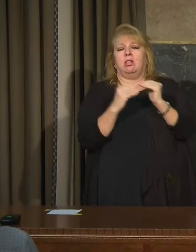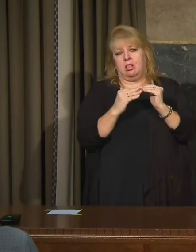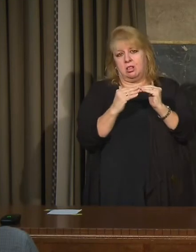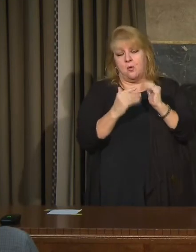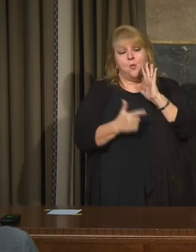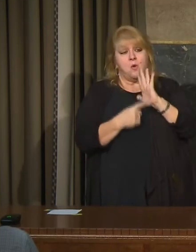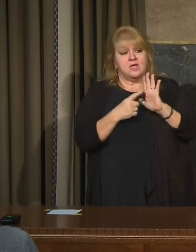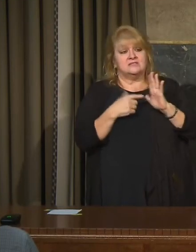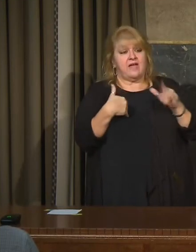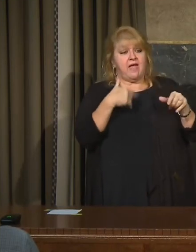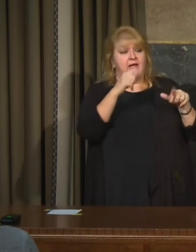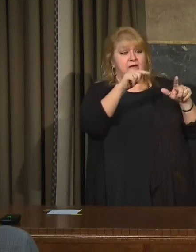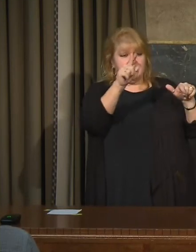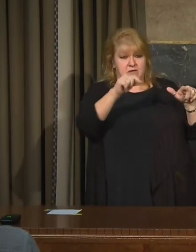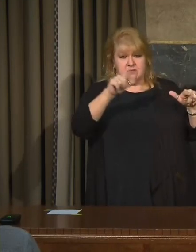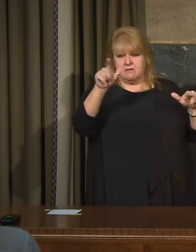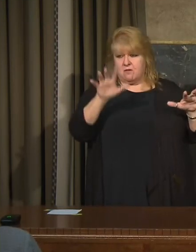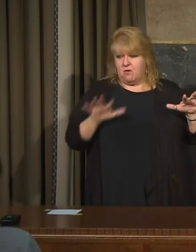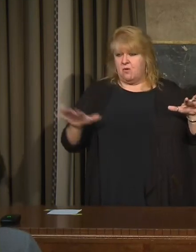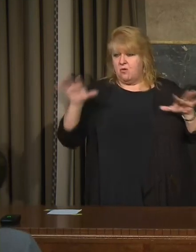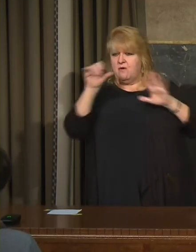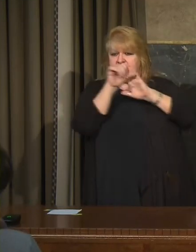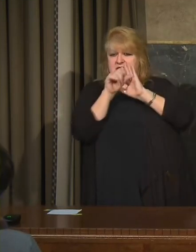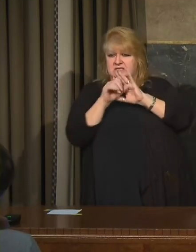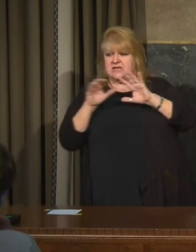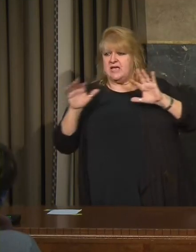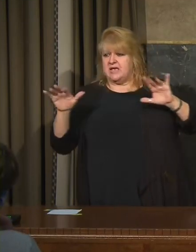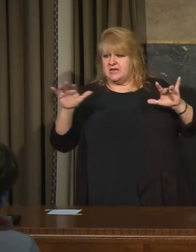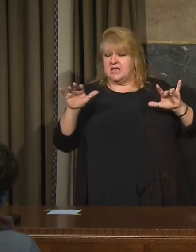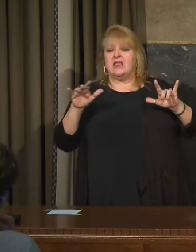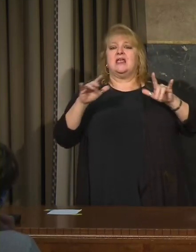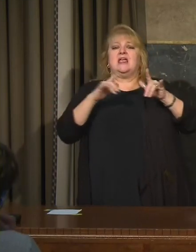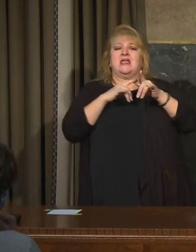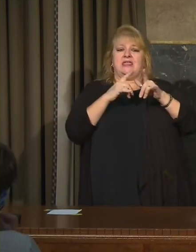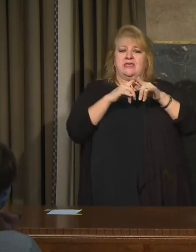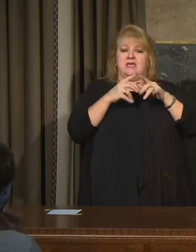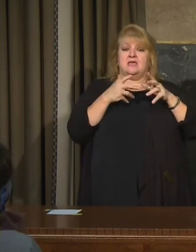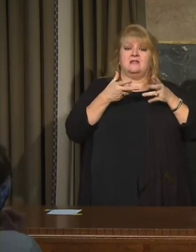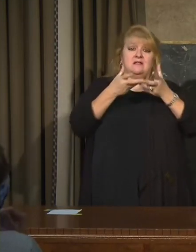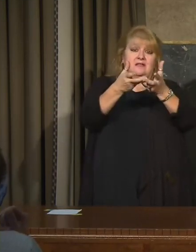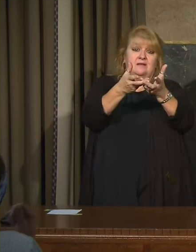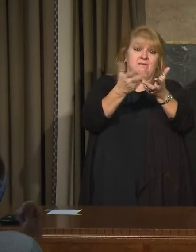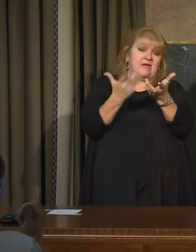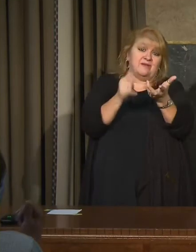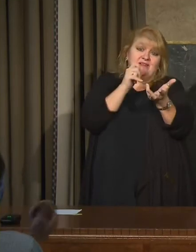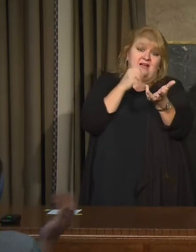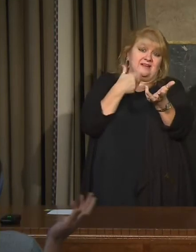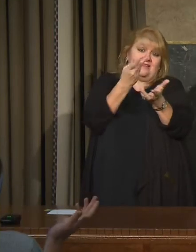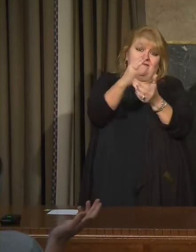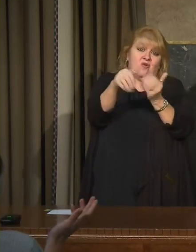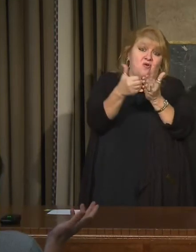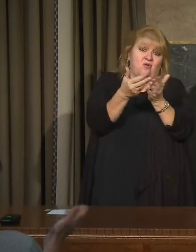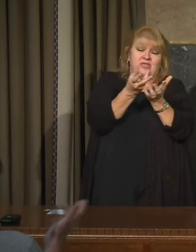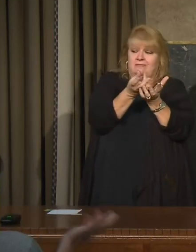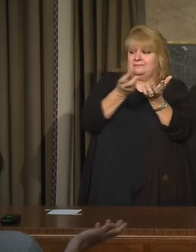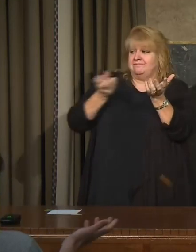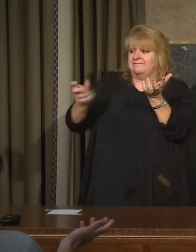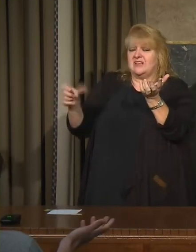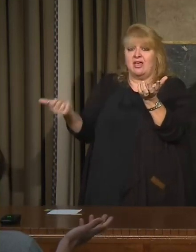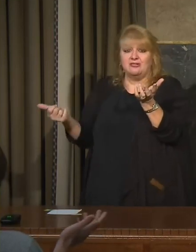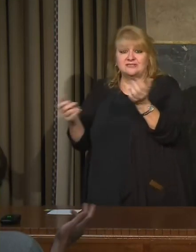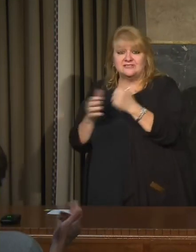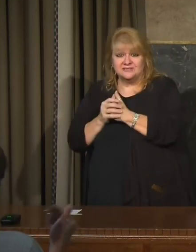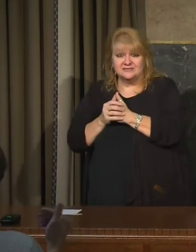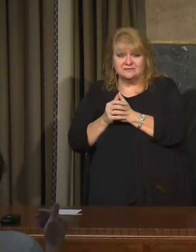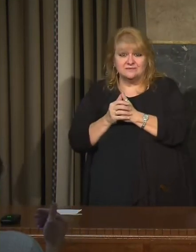we're able to achieve that, we're gonna try and resupply the pharmacies, but that's a subsequent goal. What's your advice to some of these elderly